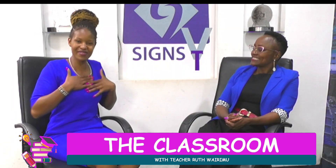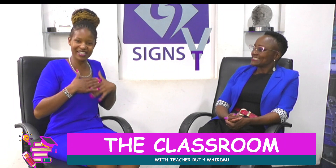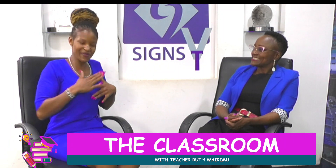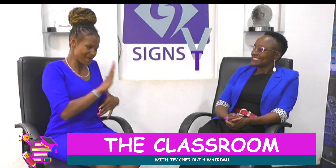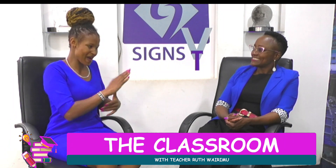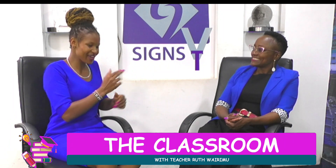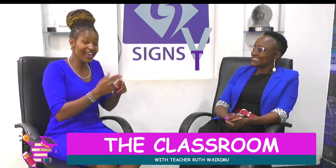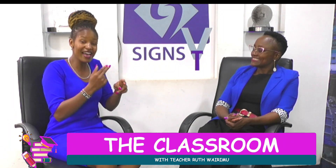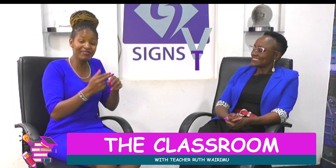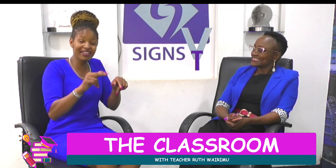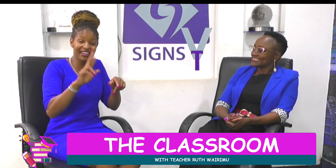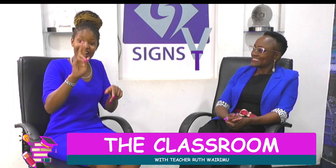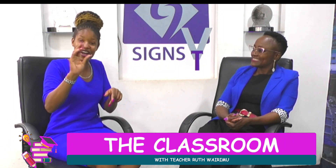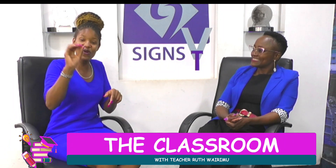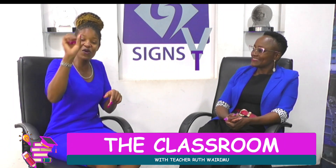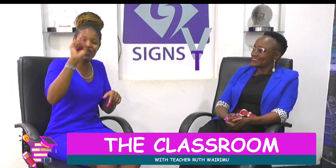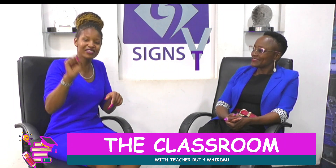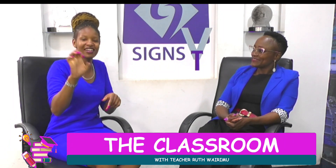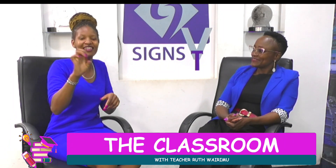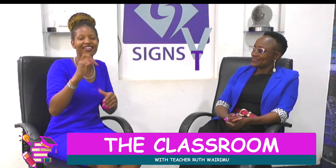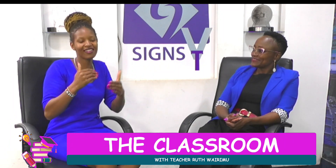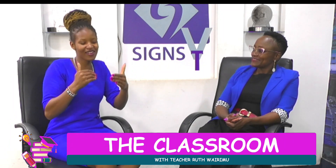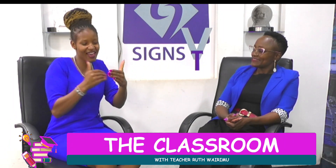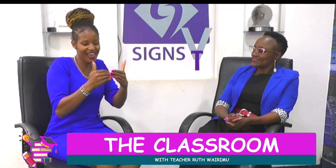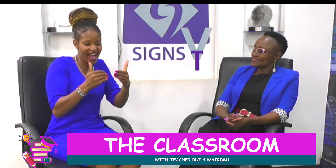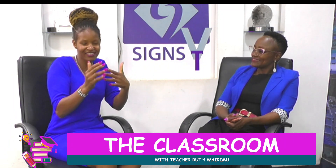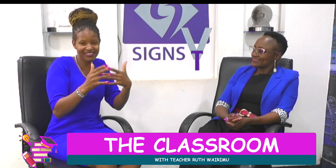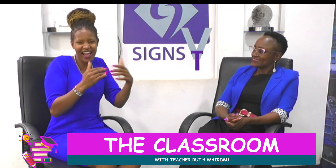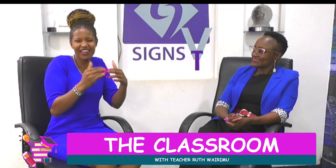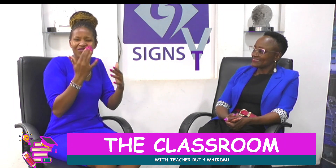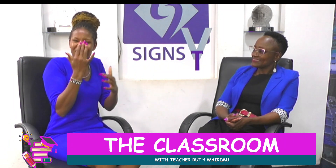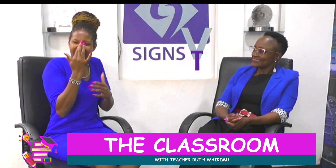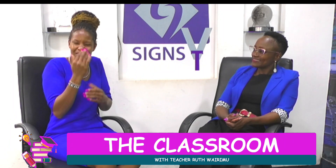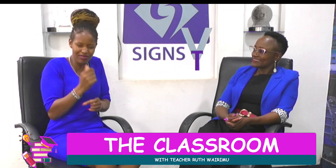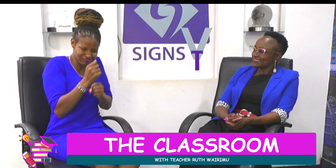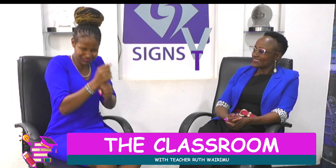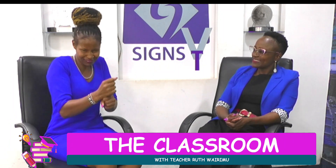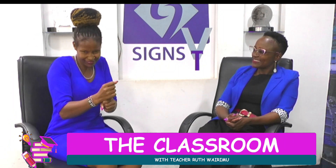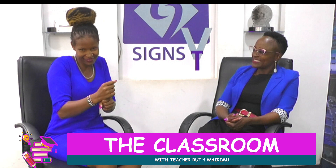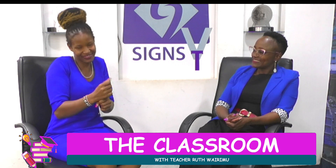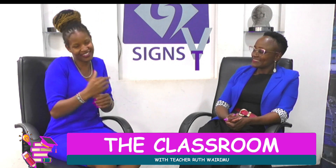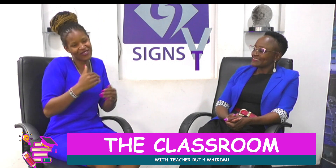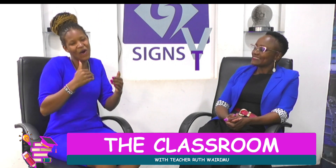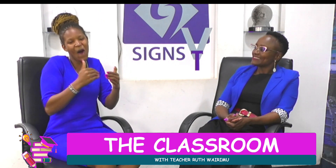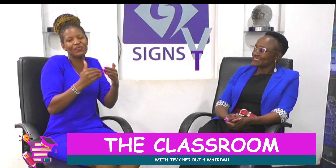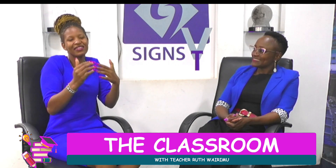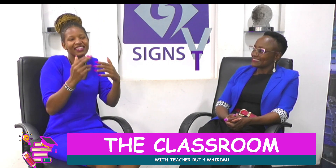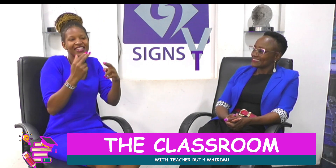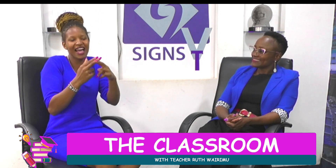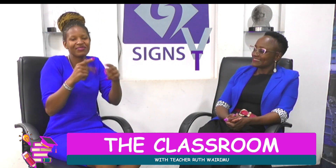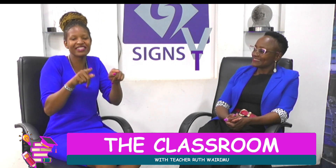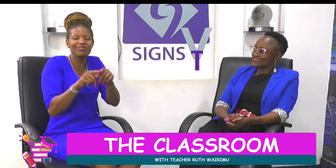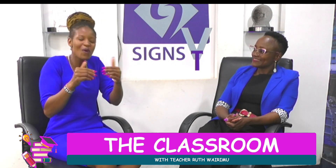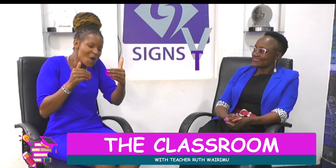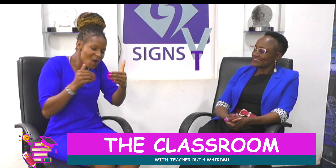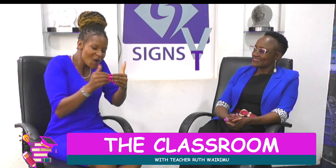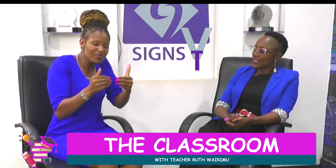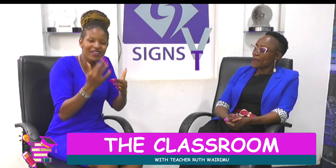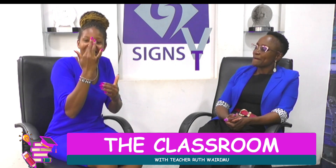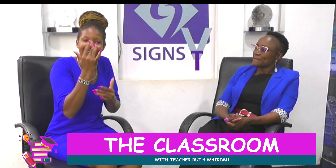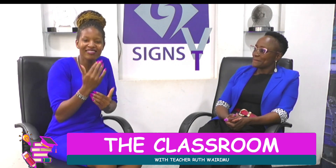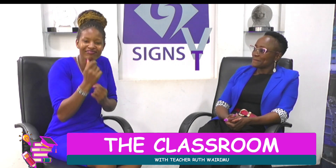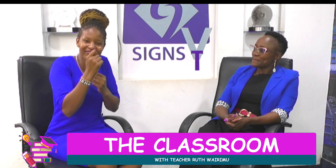Wow, interesting. I'm very delighted. As you've heard, her name is Rose, and she's Rose like the